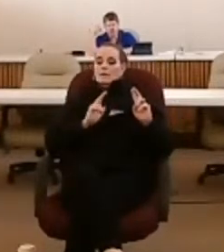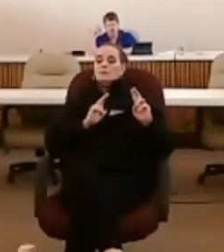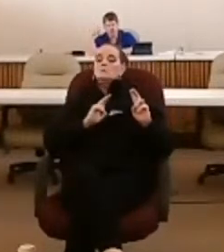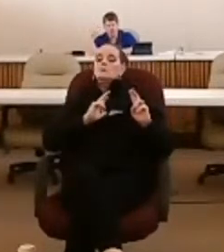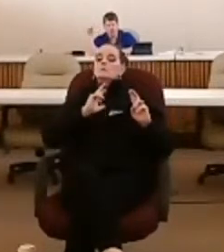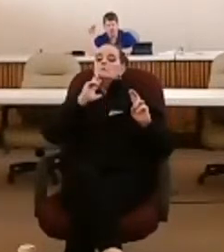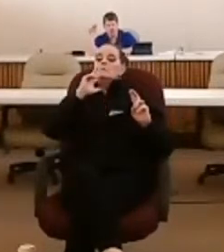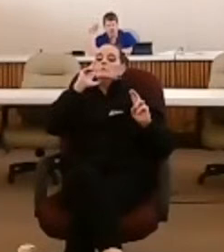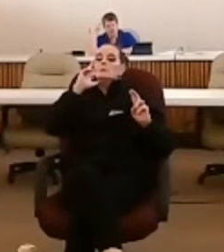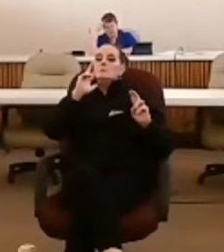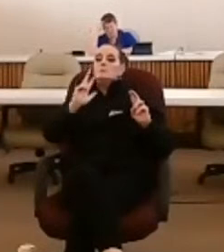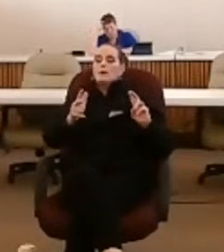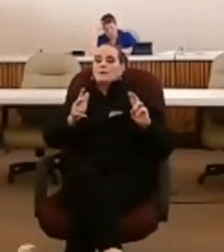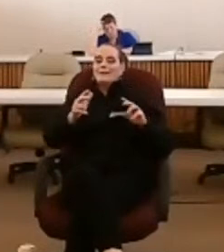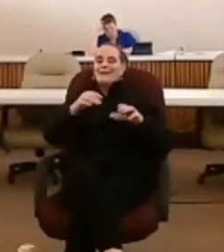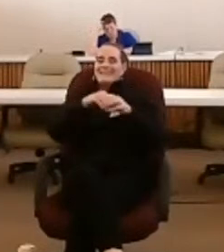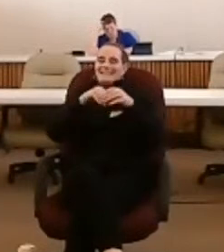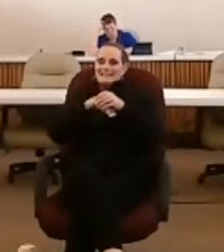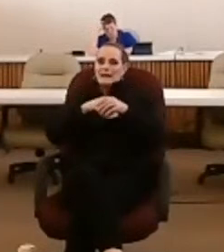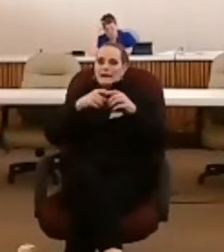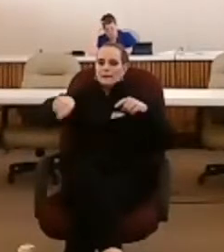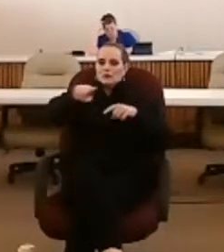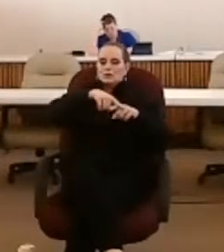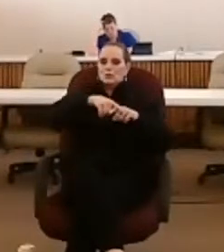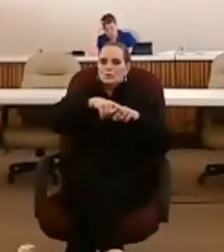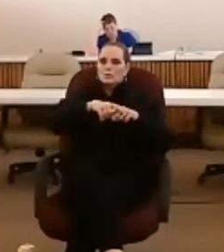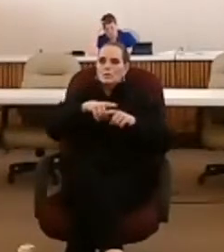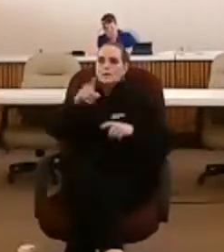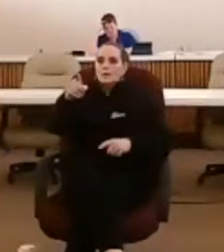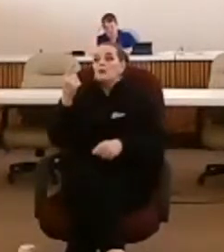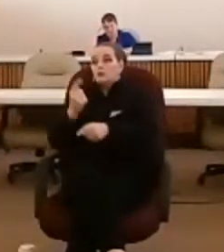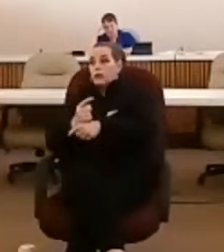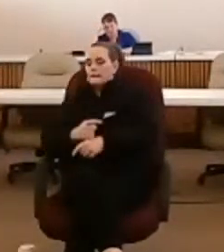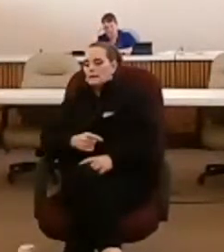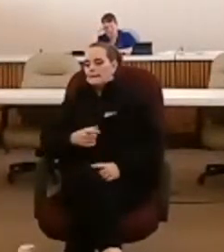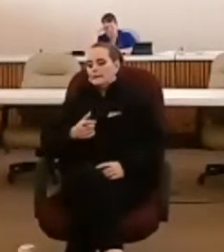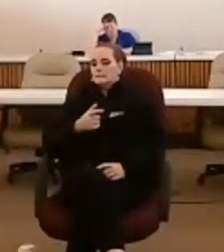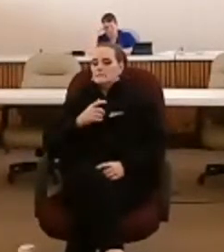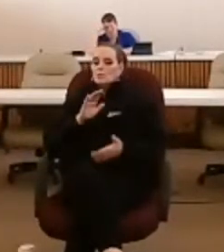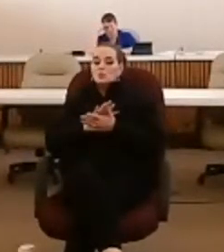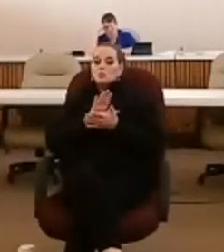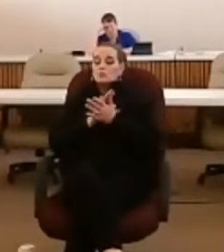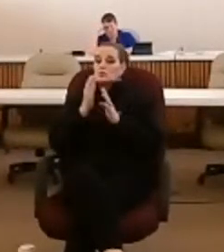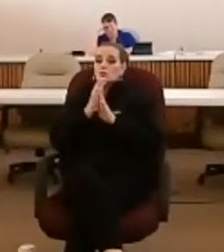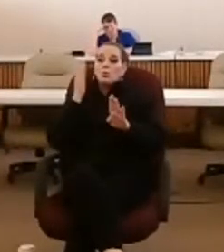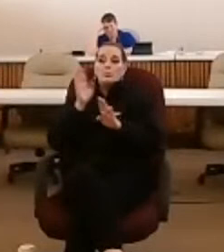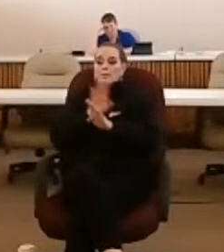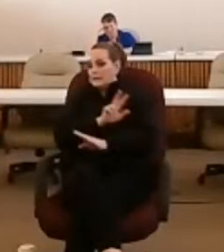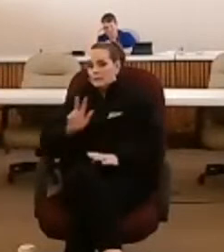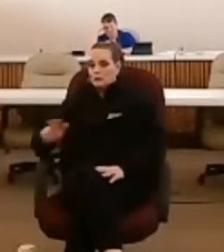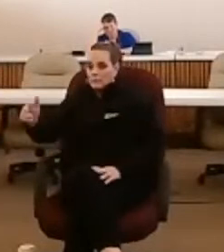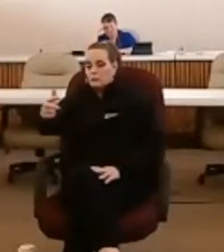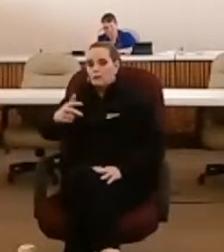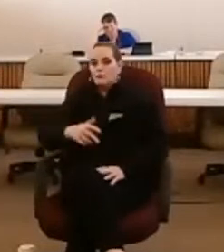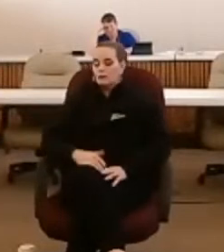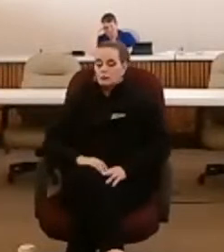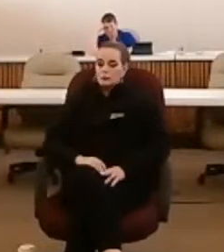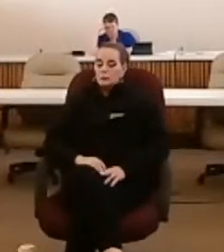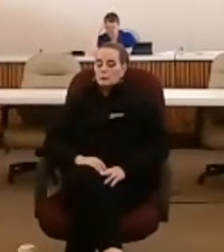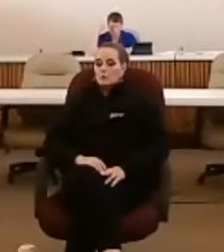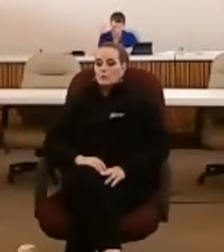circle, not the outside of the circle? Right, because it's too small. It's too narrow. That's, the school bus can't get through there Right. regularly without anything in the